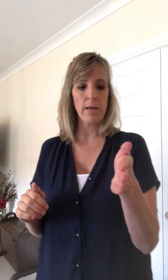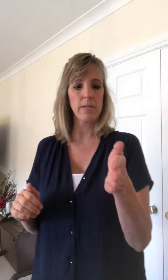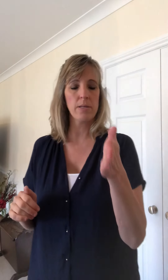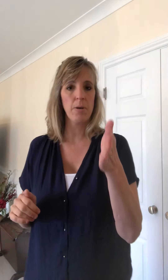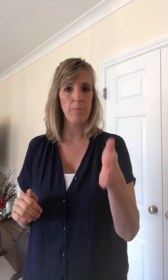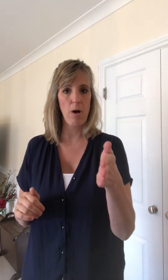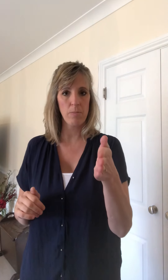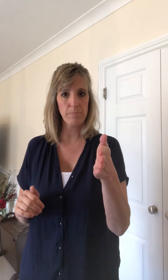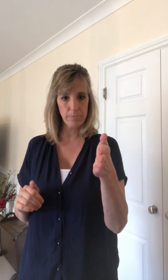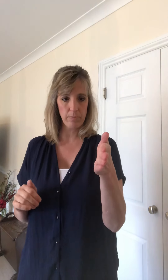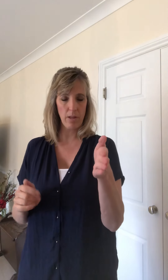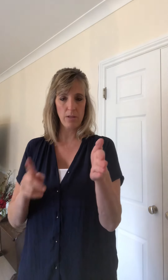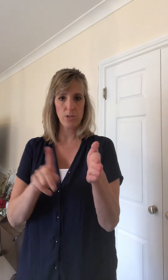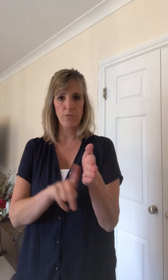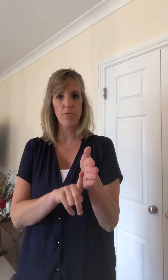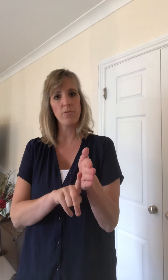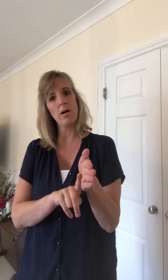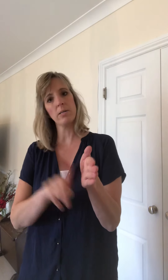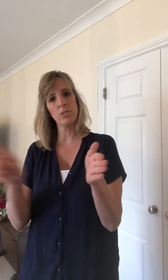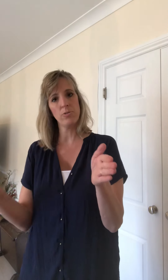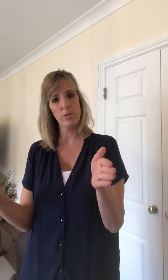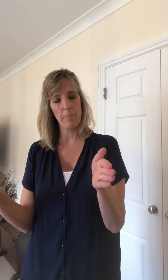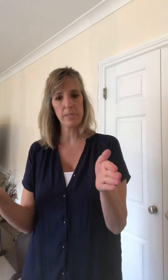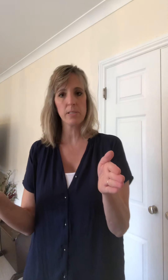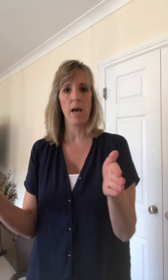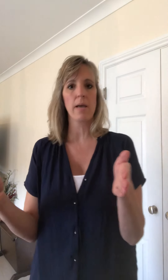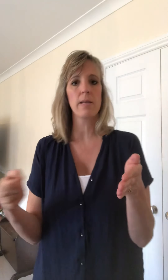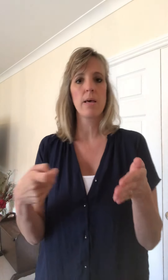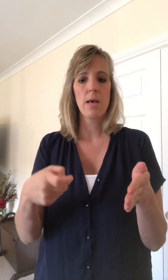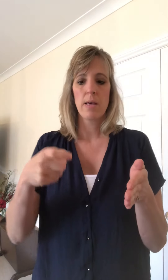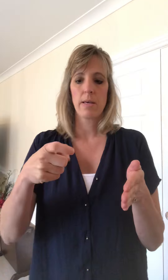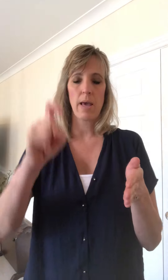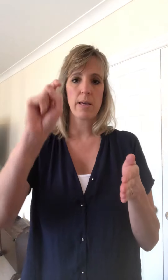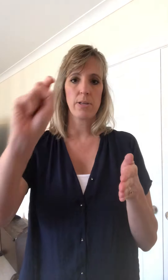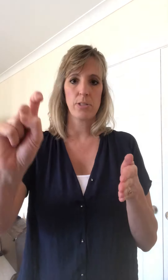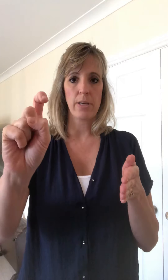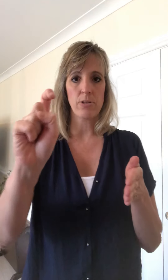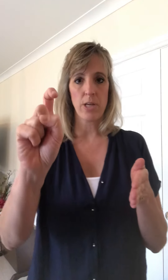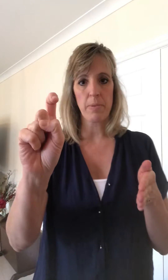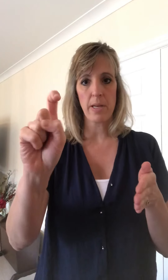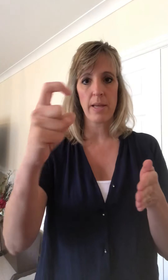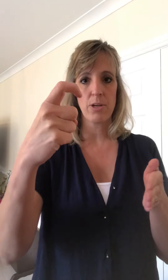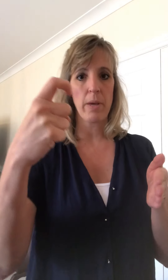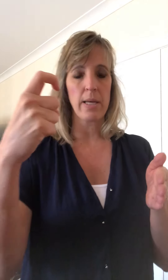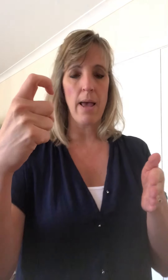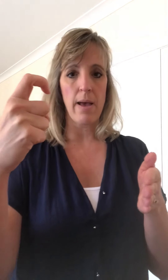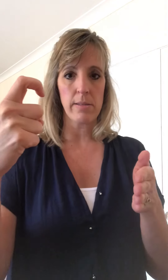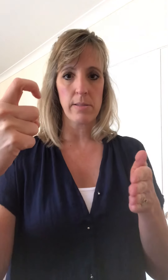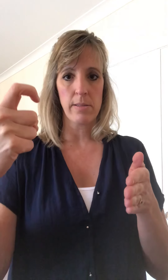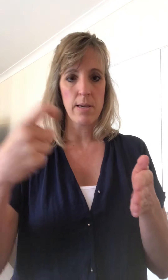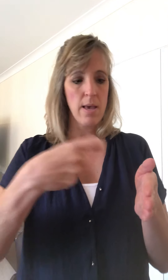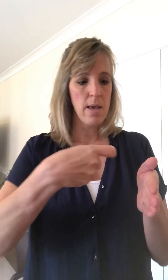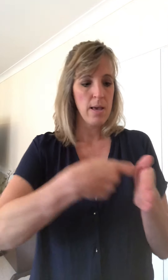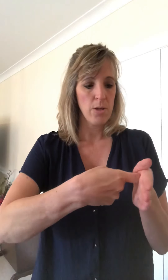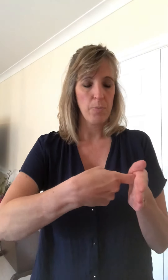hand, palm to the opposite side, okay, and you take your dominant hand and you make an X. You put